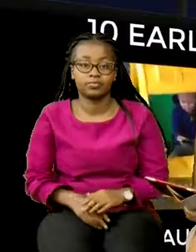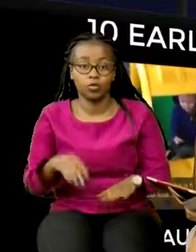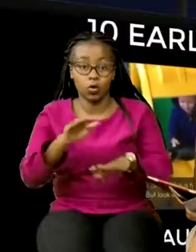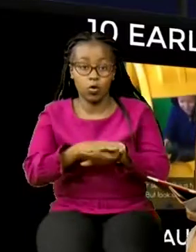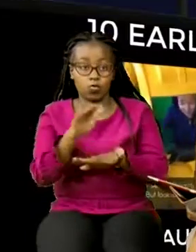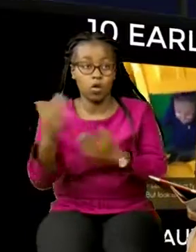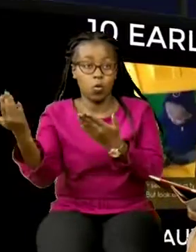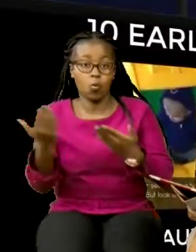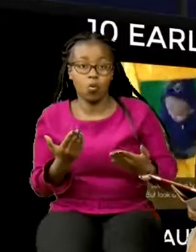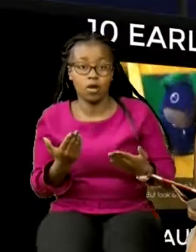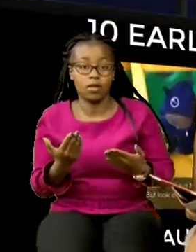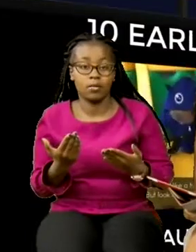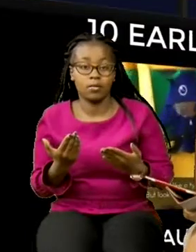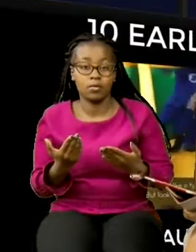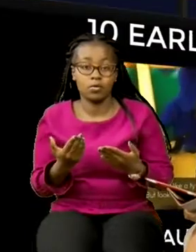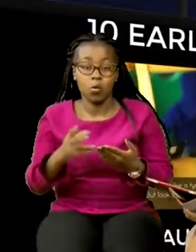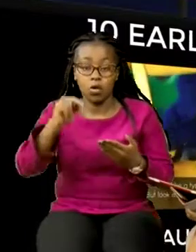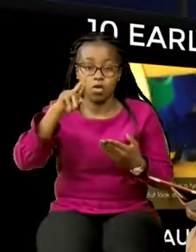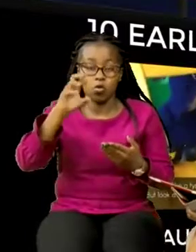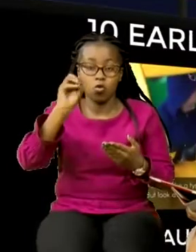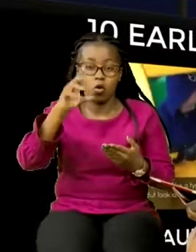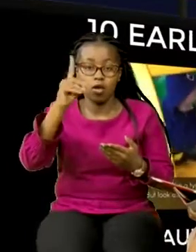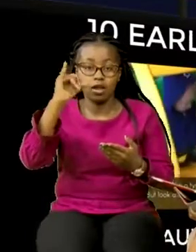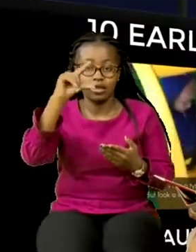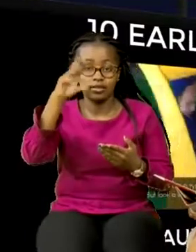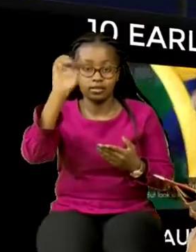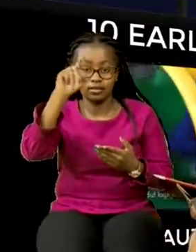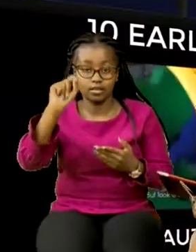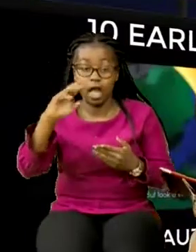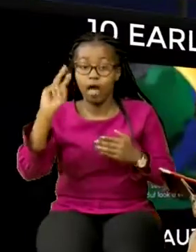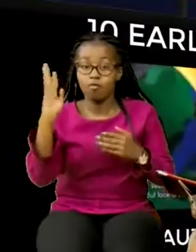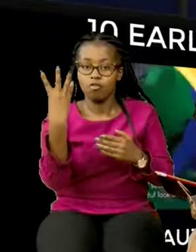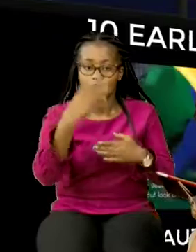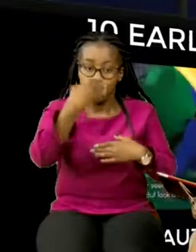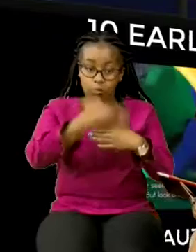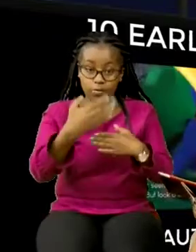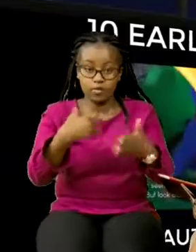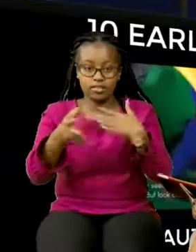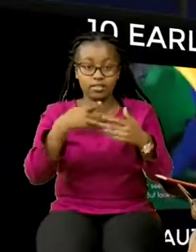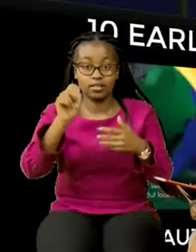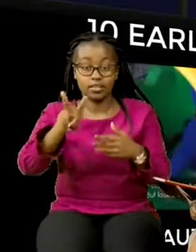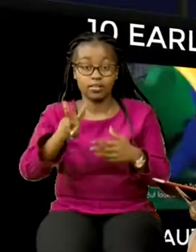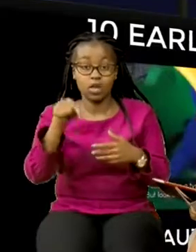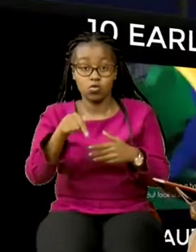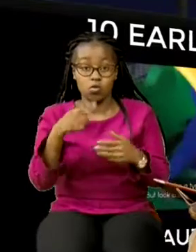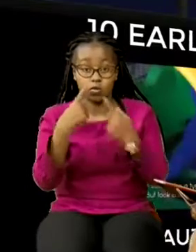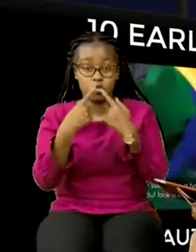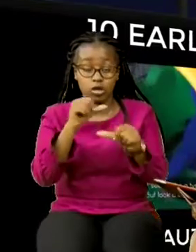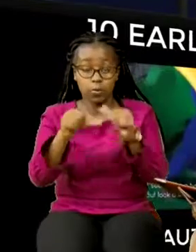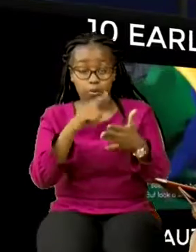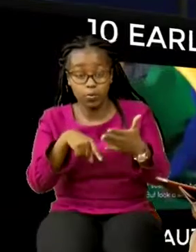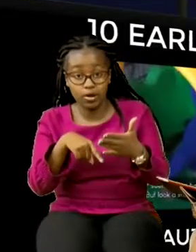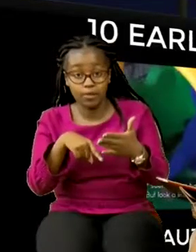Good evening and welcome to Neuro Digest, our fourth episode here on Science TV. And today we're going to be talking about